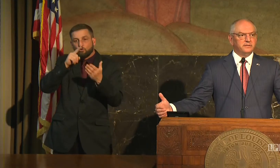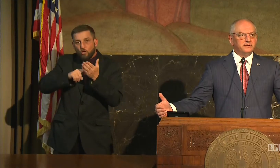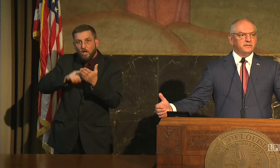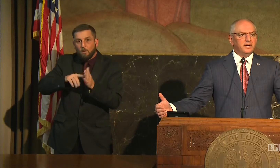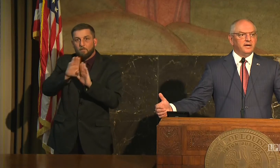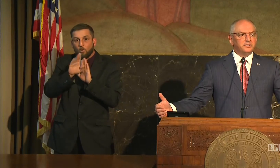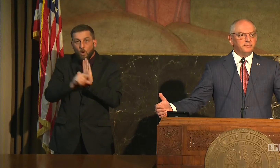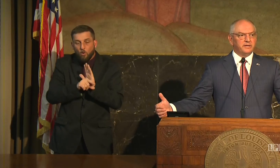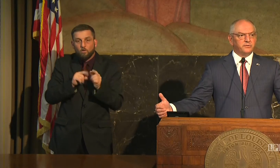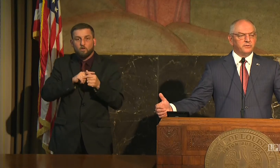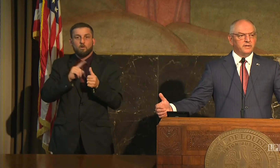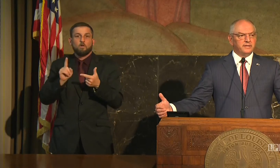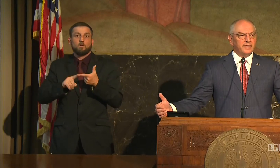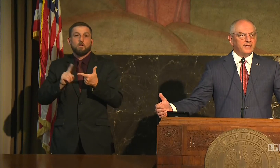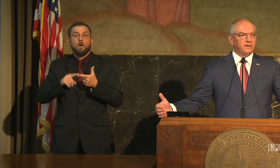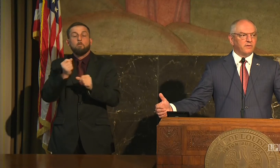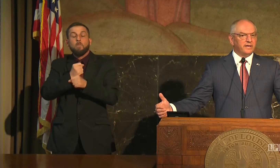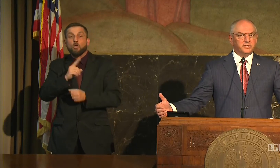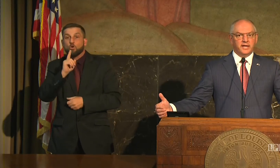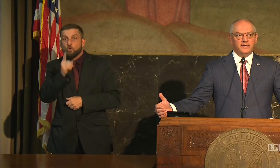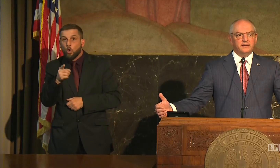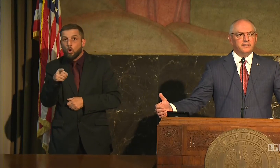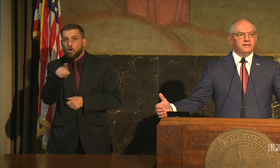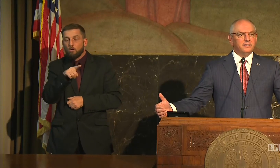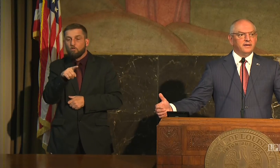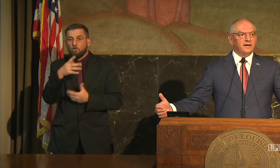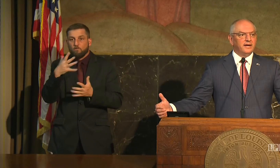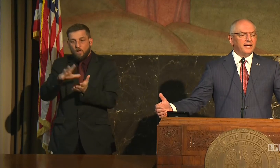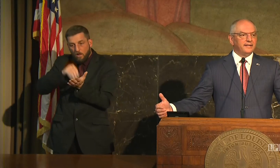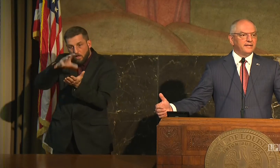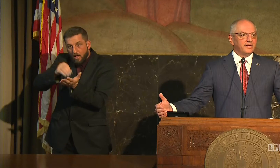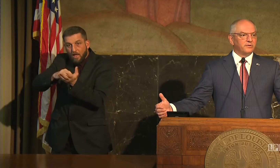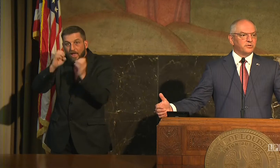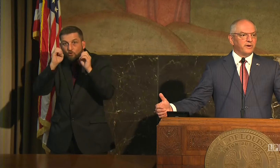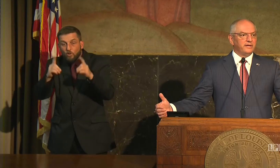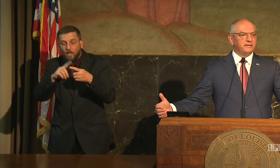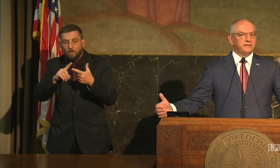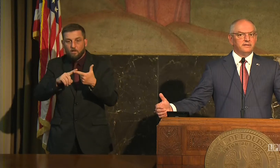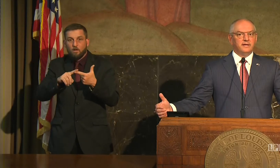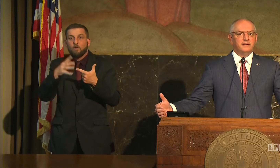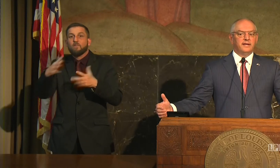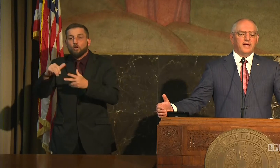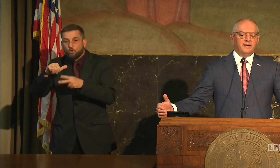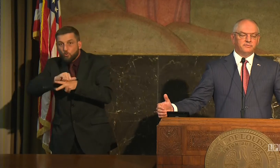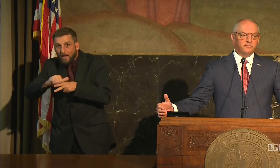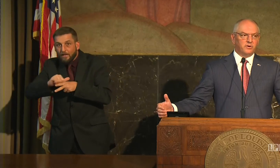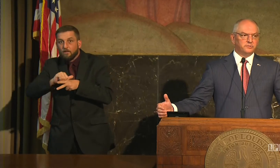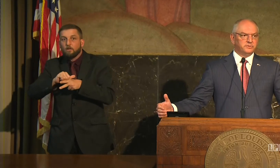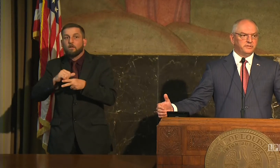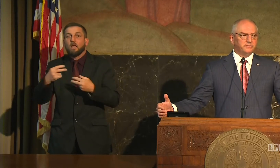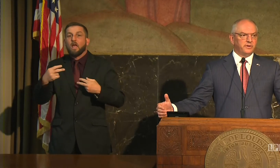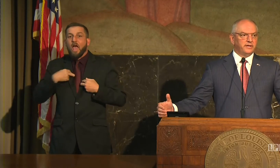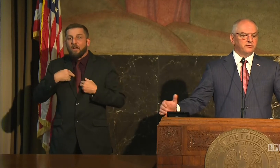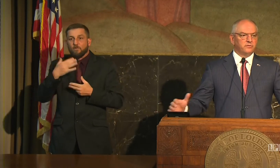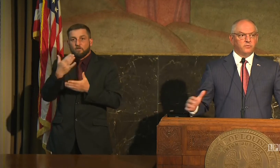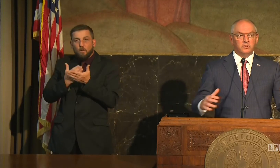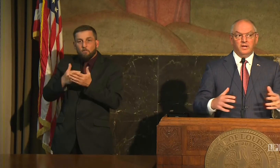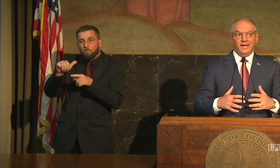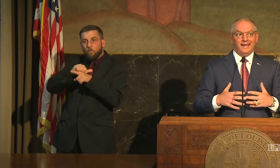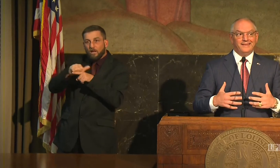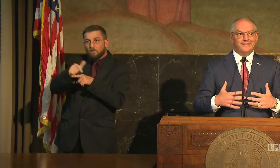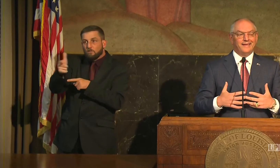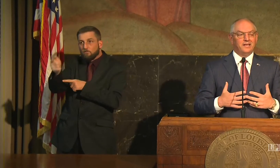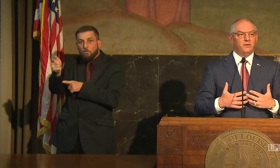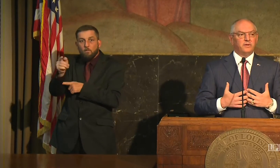checks to make sure that they are educated and that they are trained, that they have some marksmanship training and so